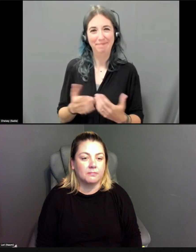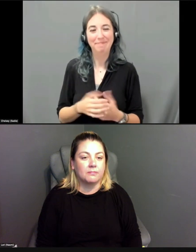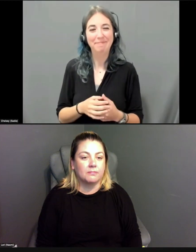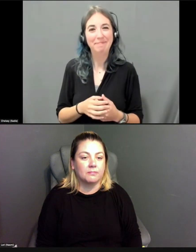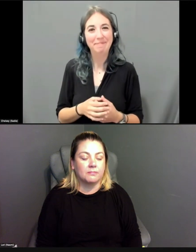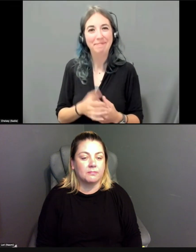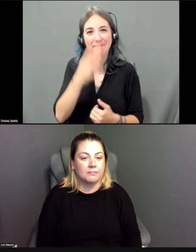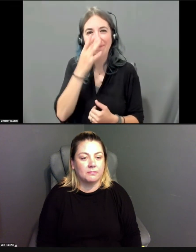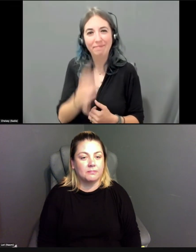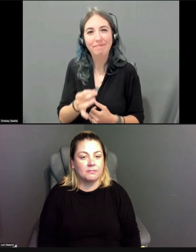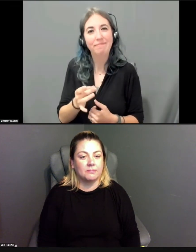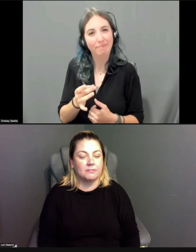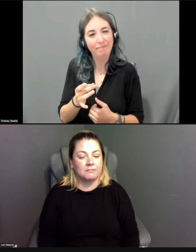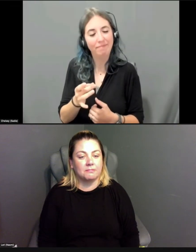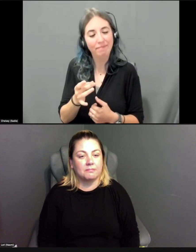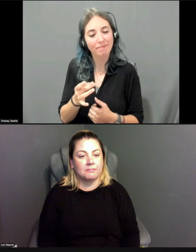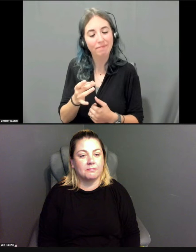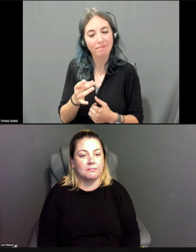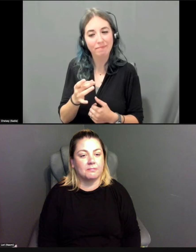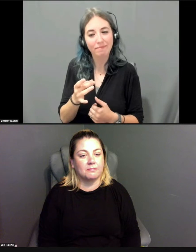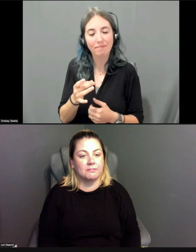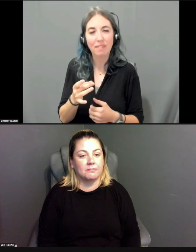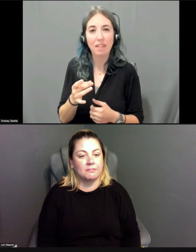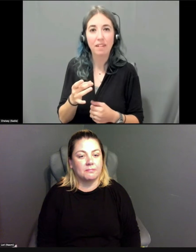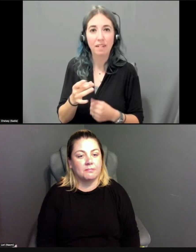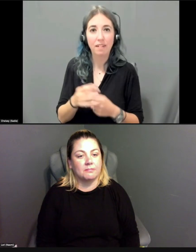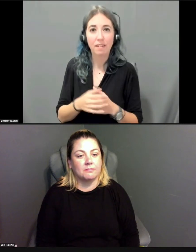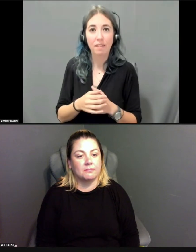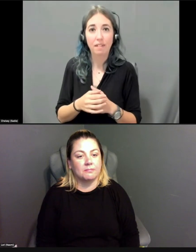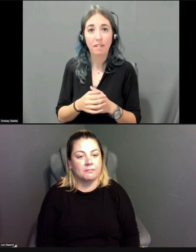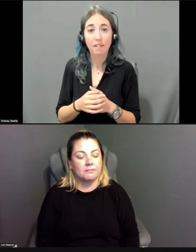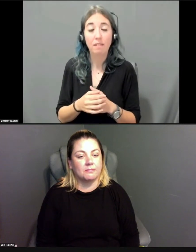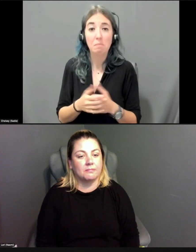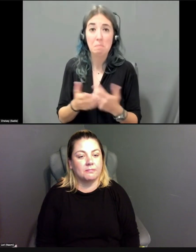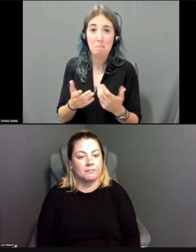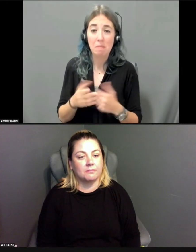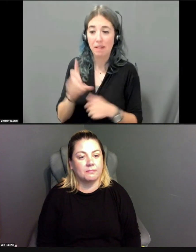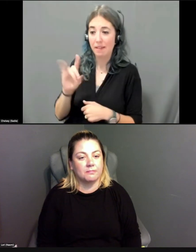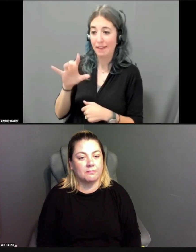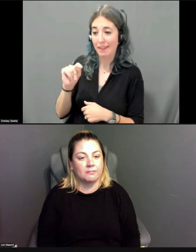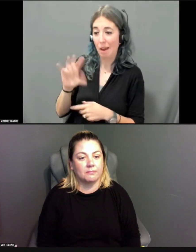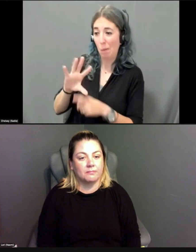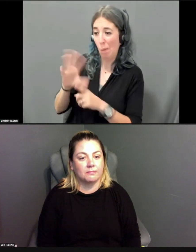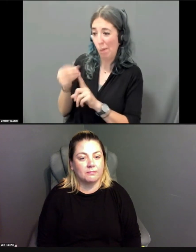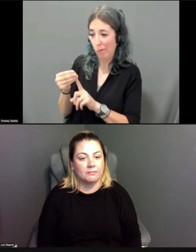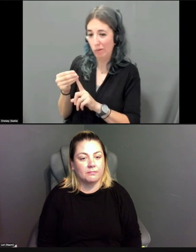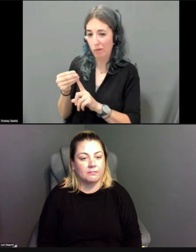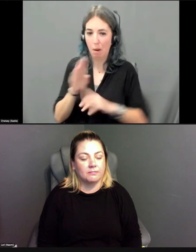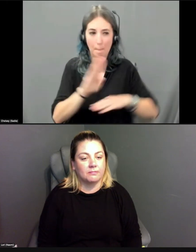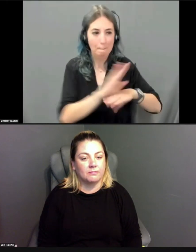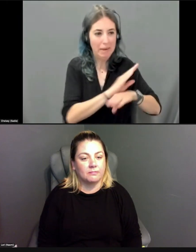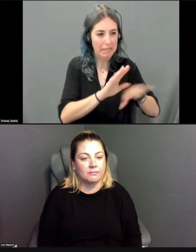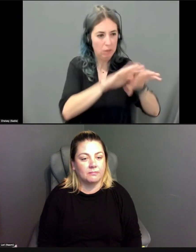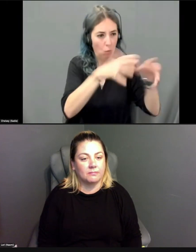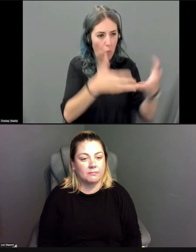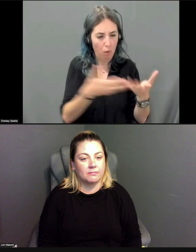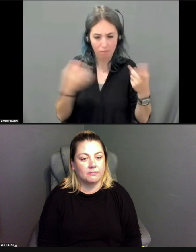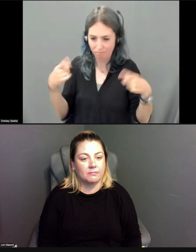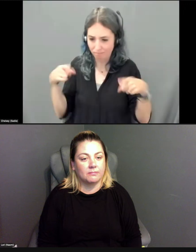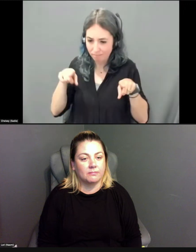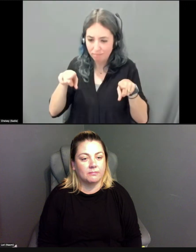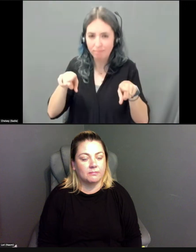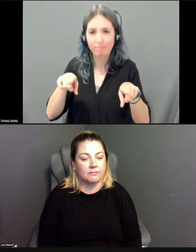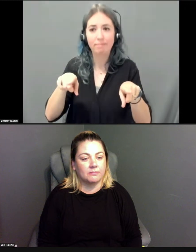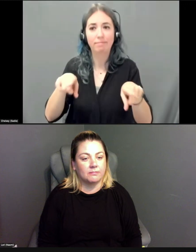the parallels between this factor, but just diet culture in general compared to the